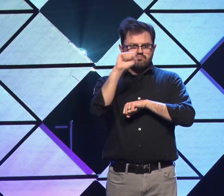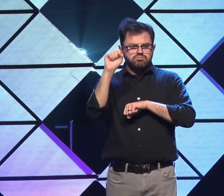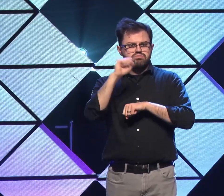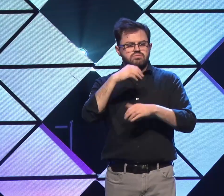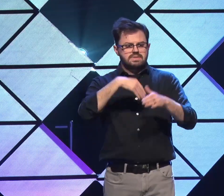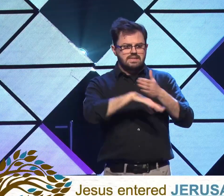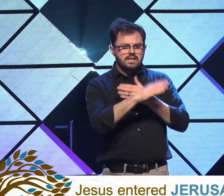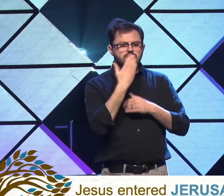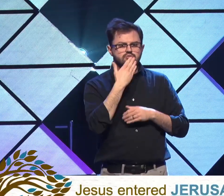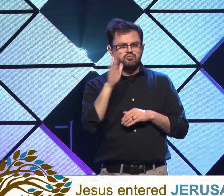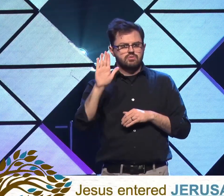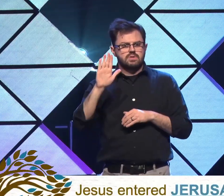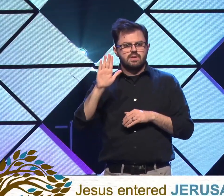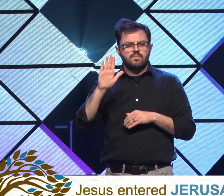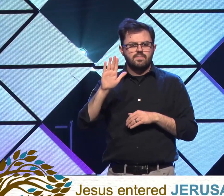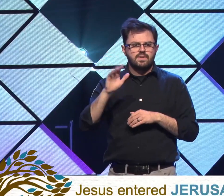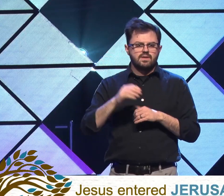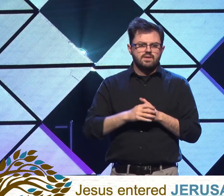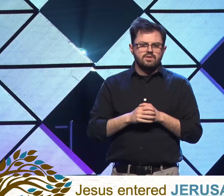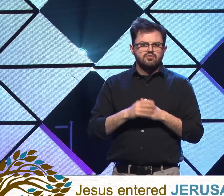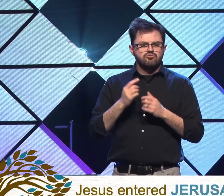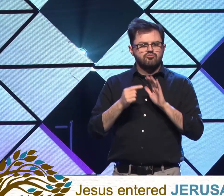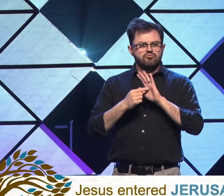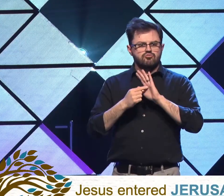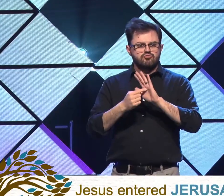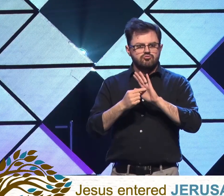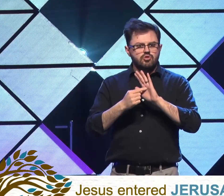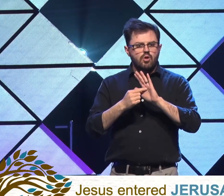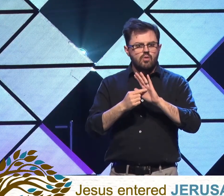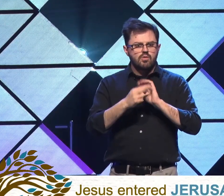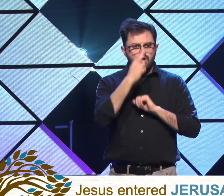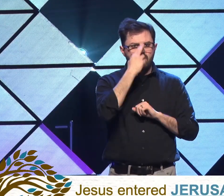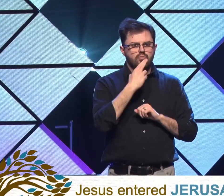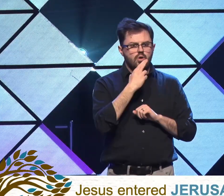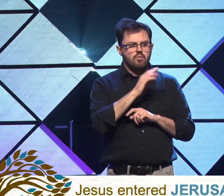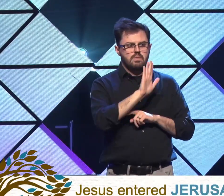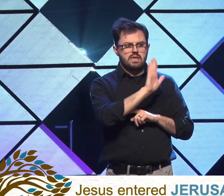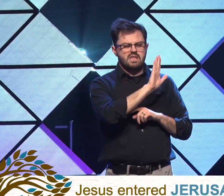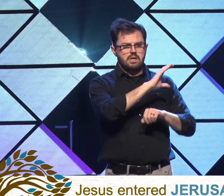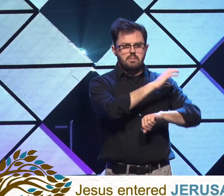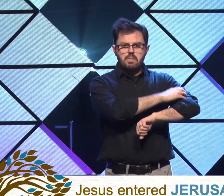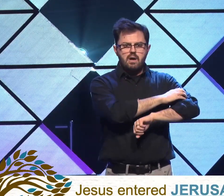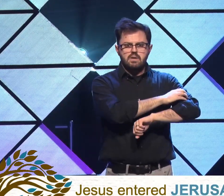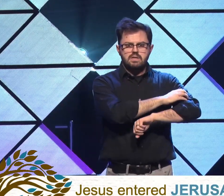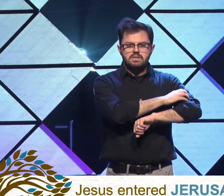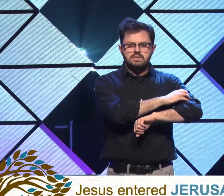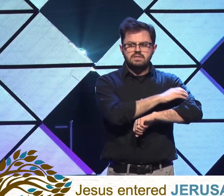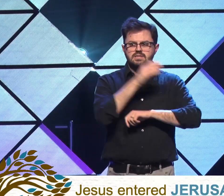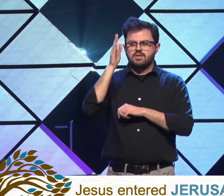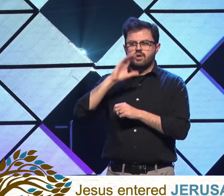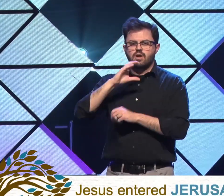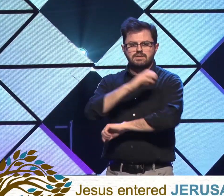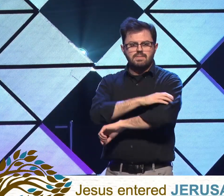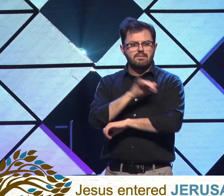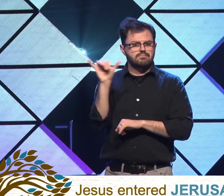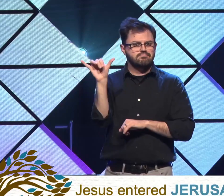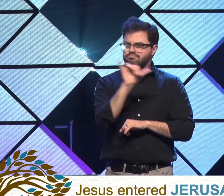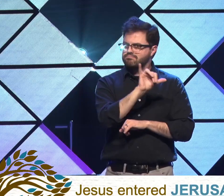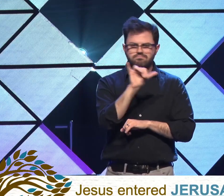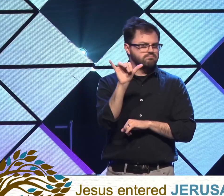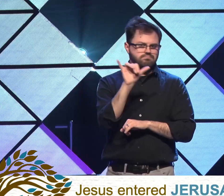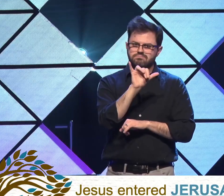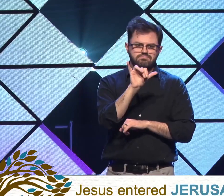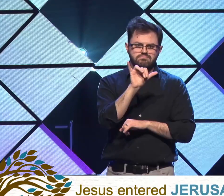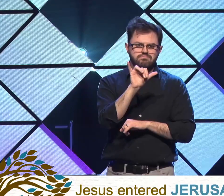to demonstrate that the power of Rome was not the power of God. Right?